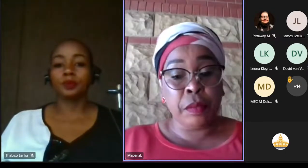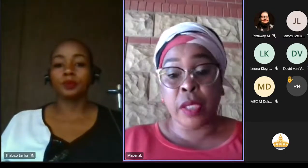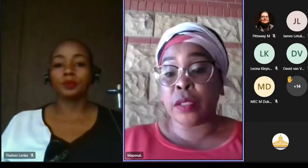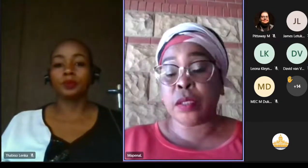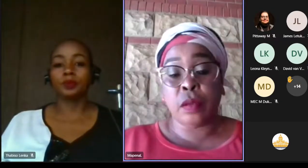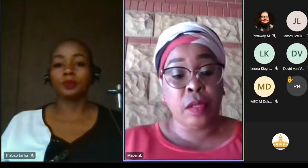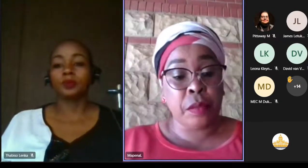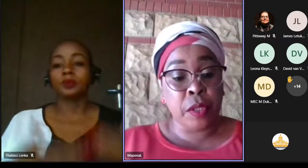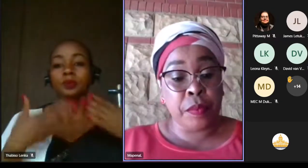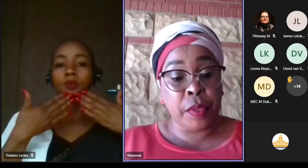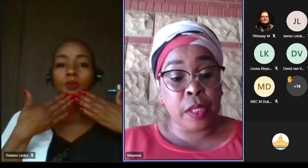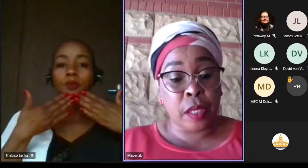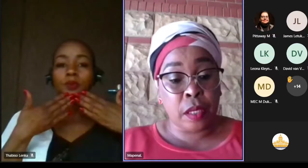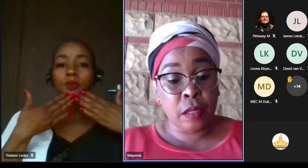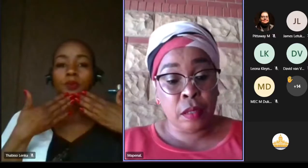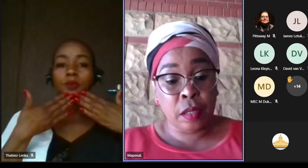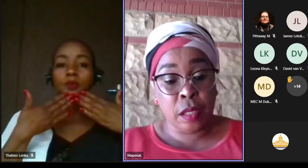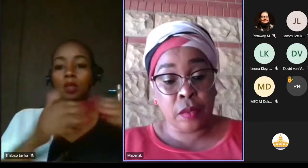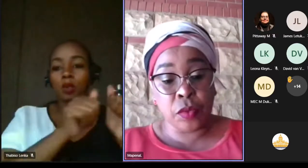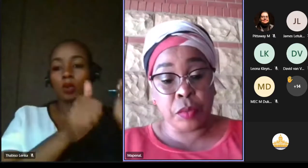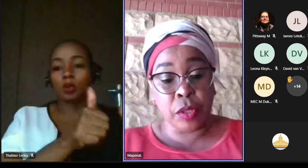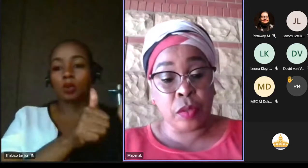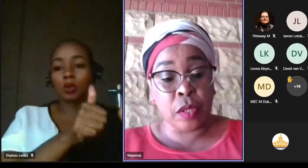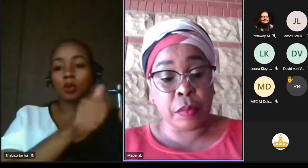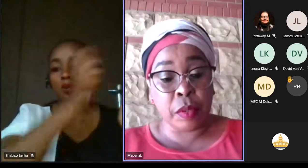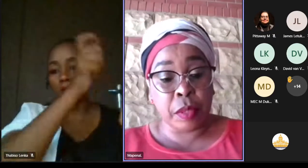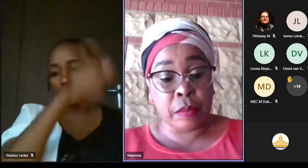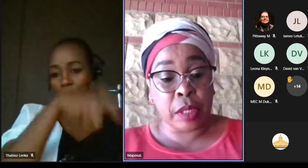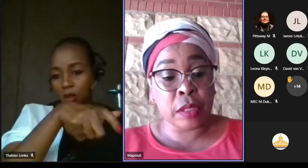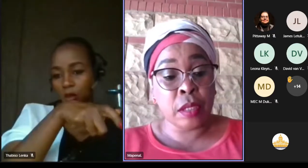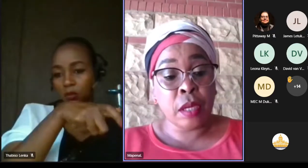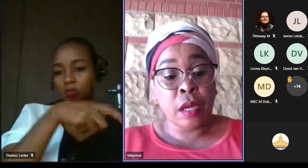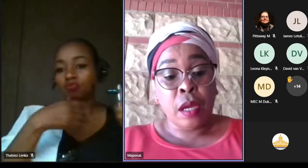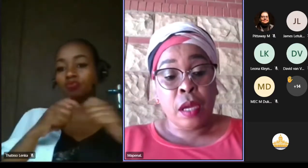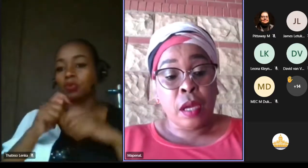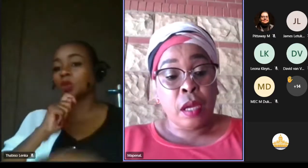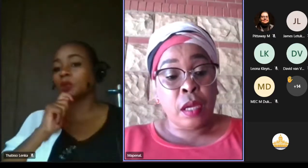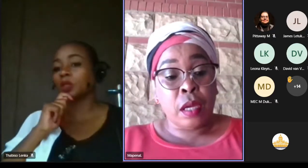Thank you very much, Honorable Speaker, and good morning, Honorable Members.